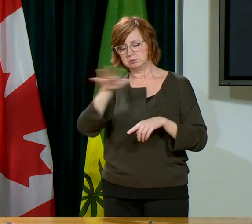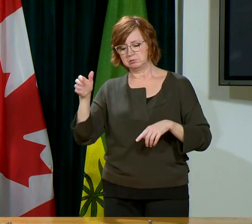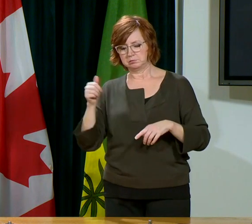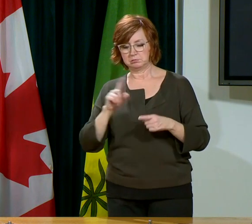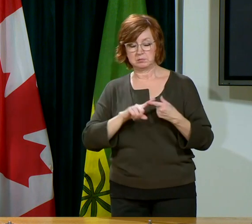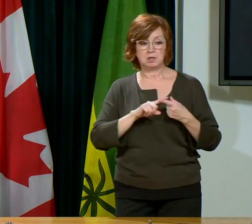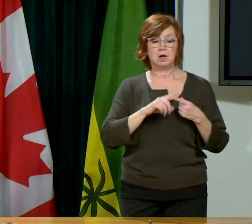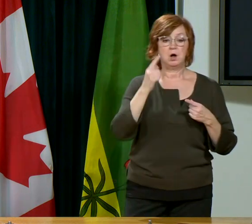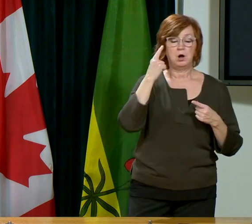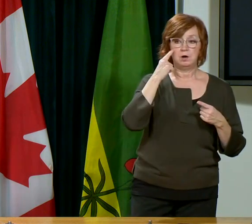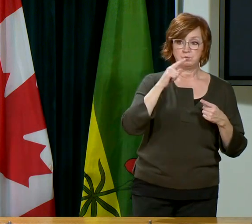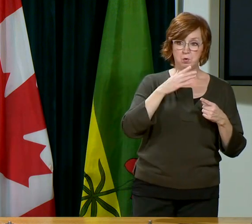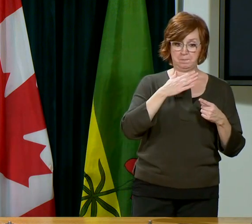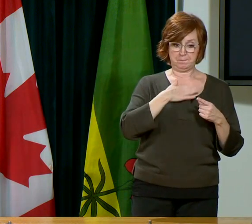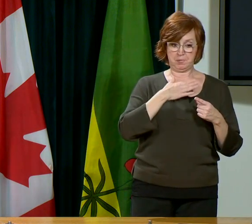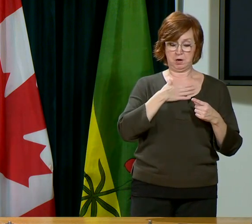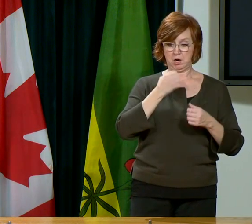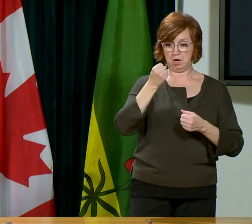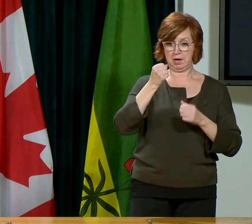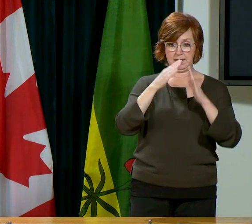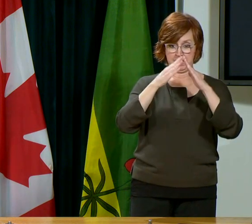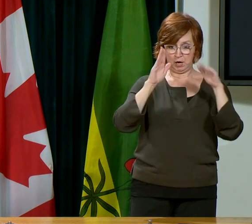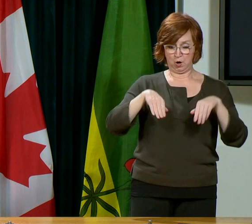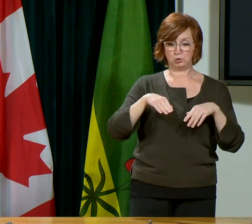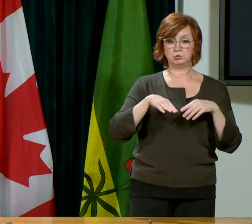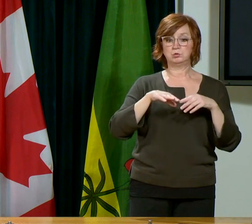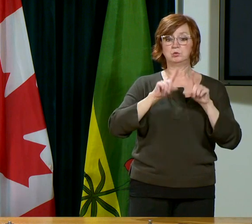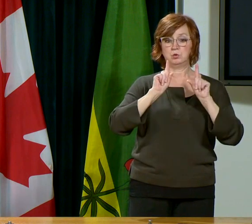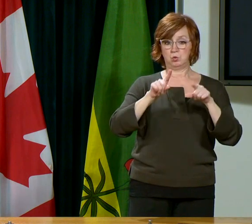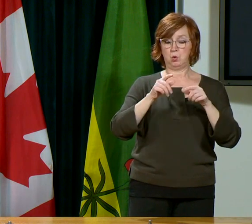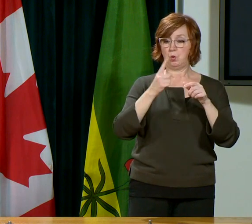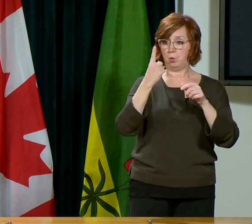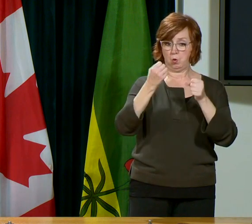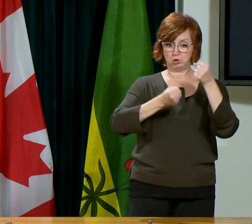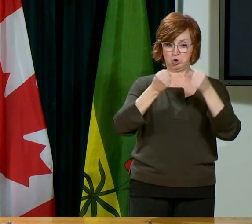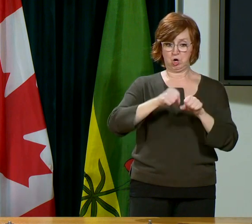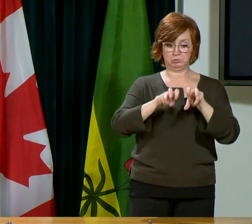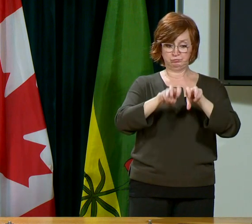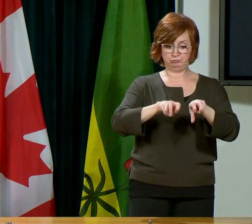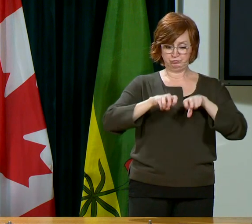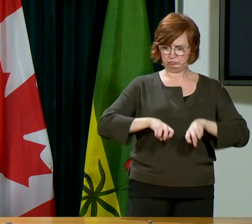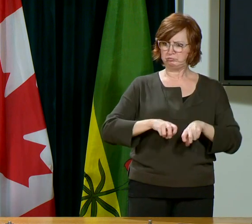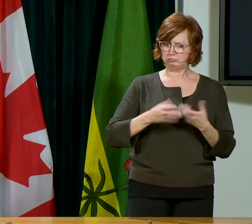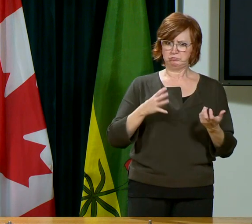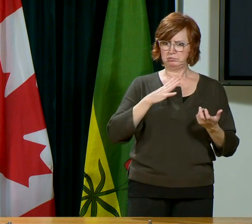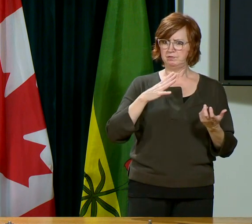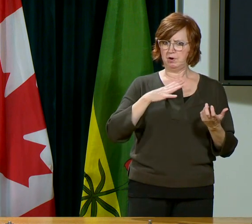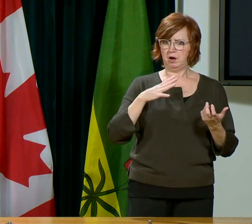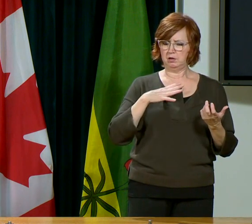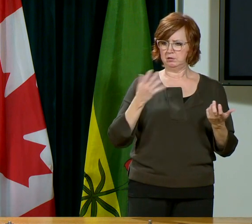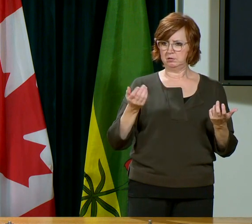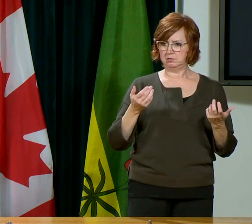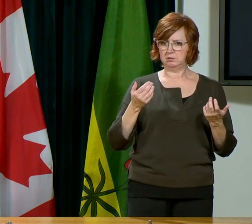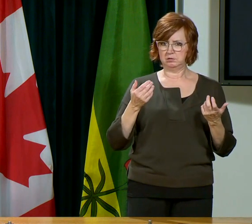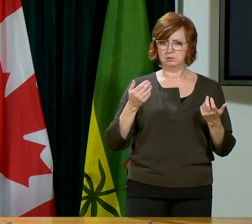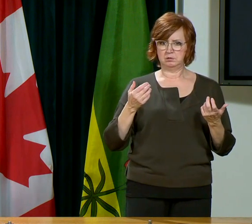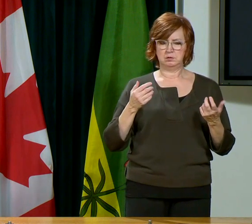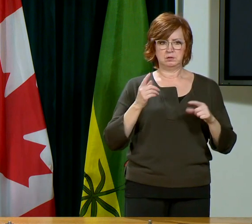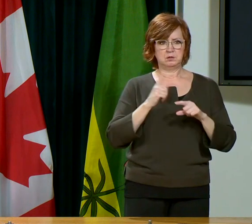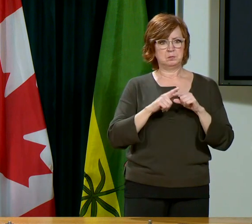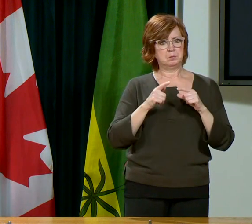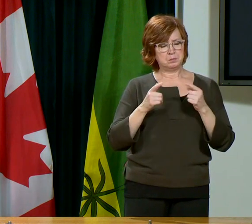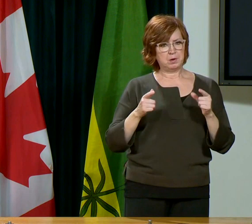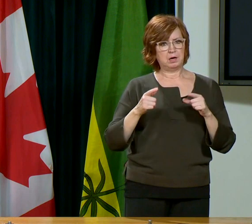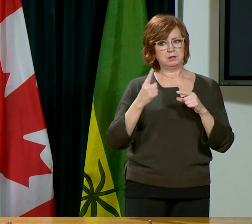Several people from several households getting together in a car is the same as mixing in a high-risk environment. So